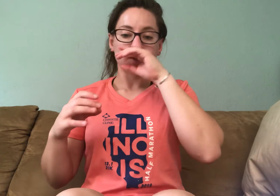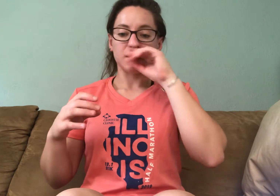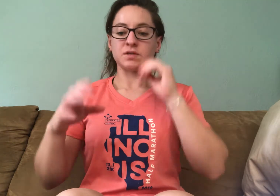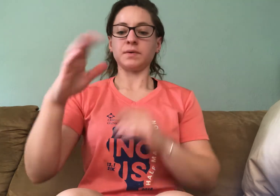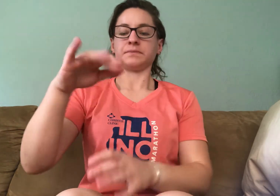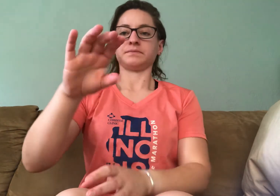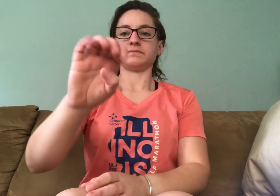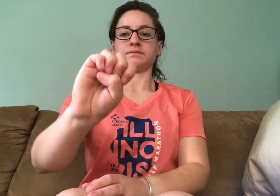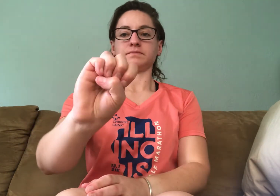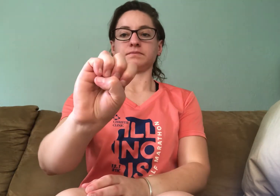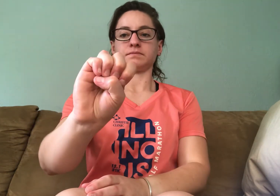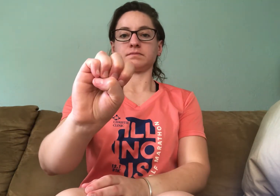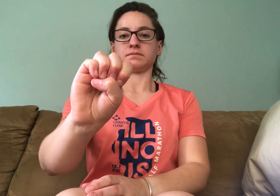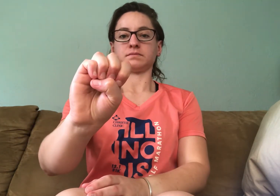Next one.